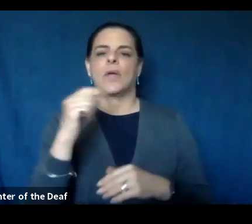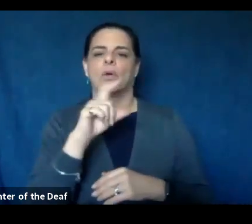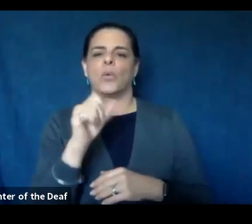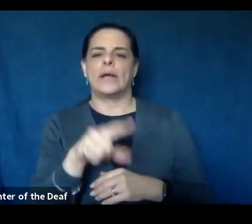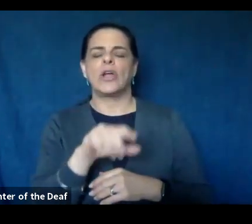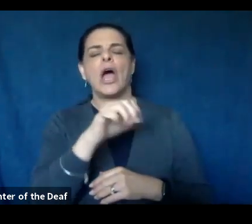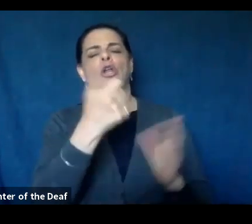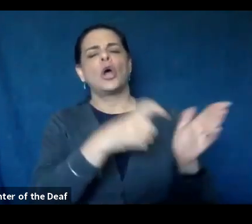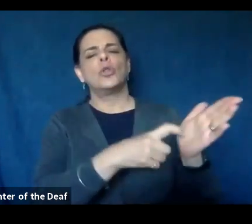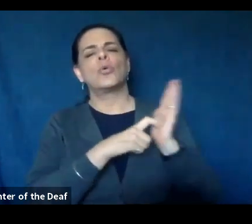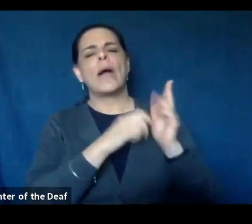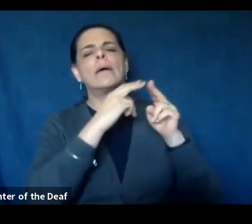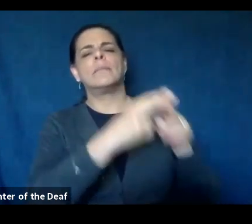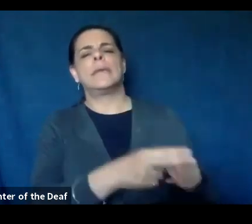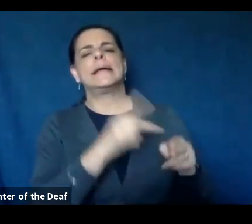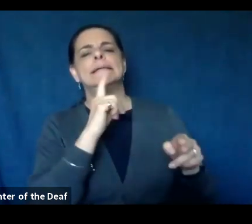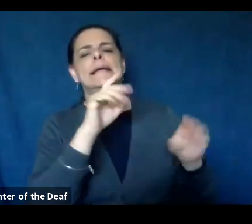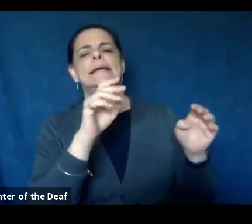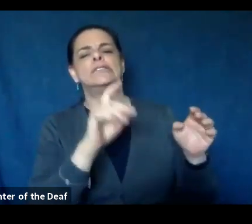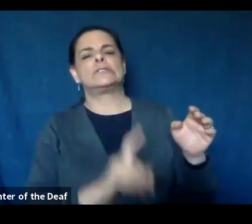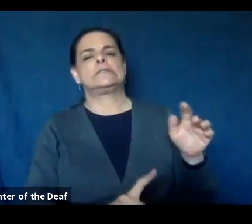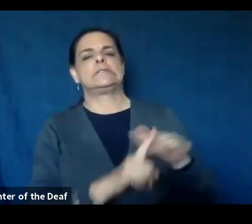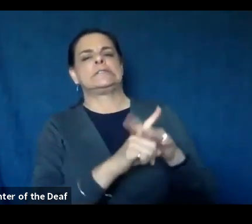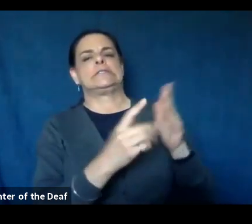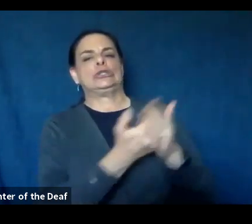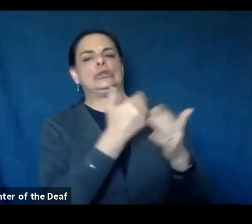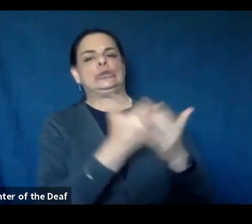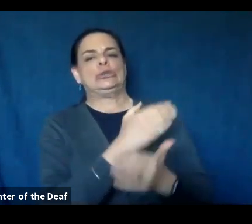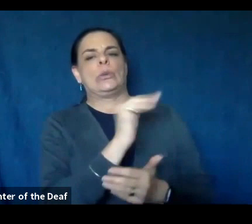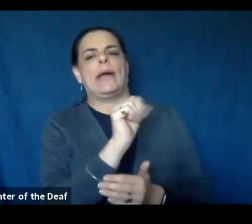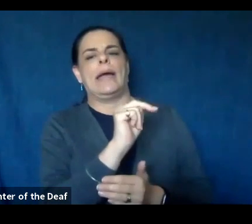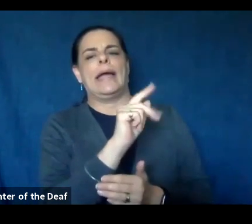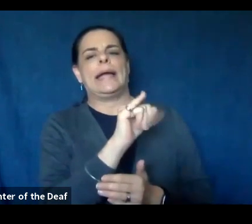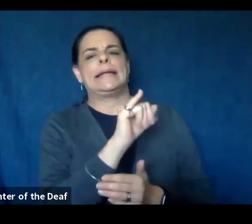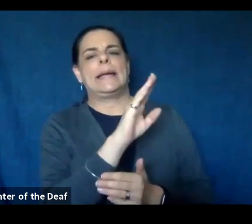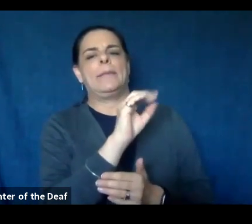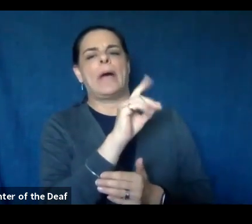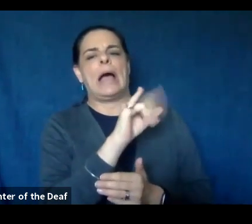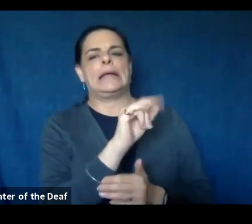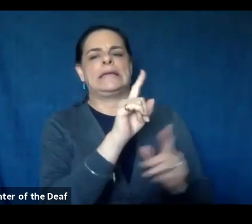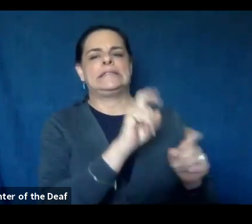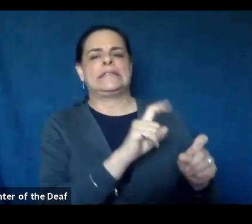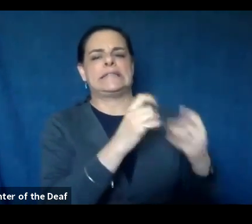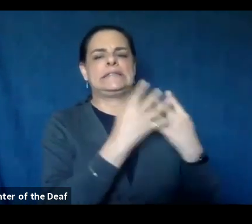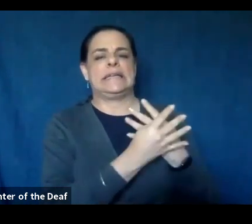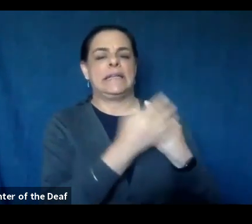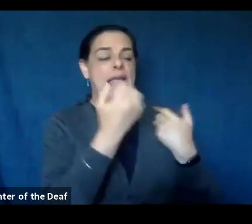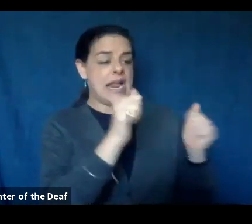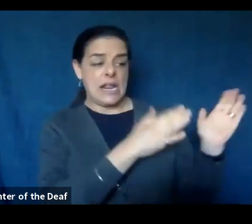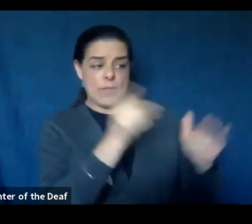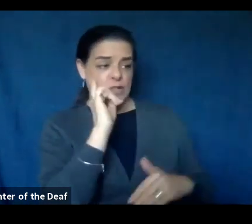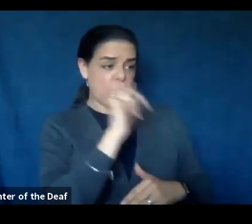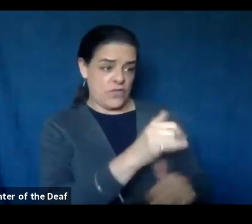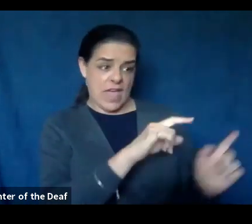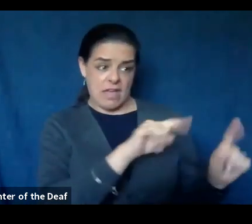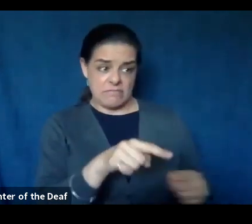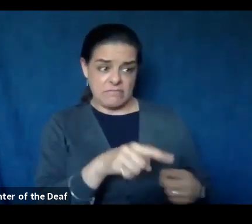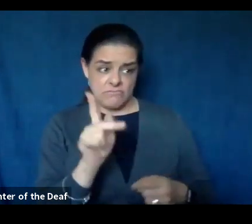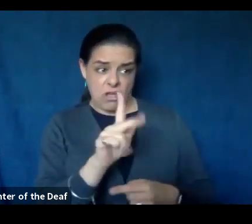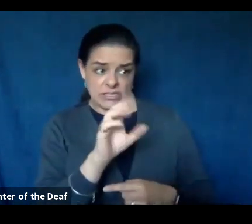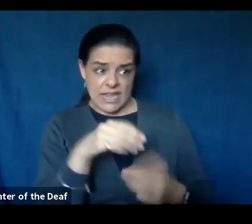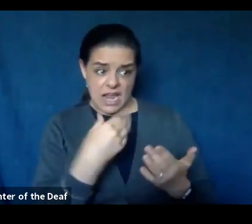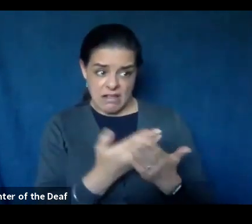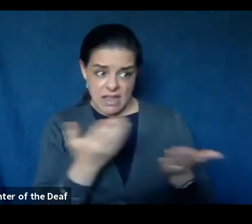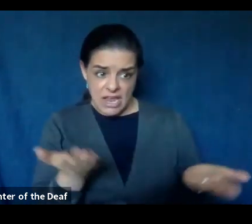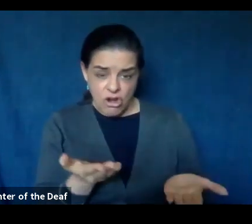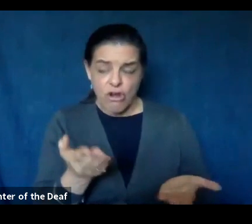another criteria mentioned is emerging antibody testing. Are there any plans for that coming to Knox County? Definitely looking forward